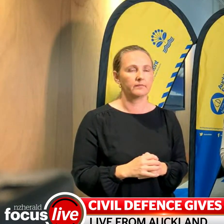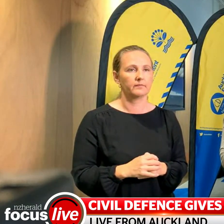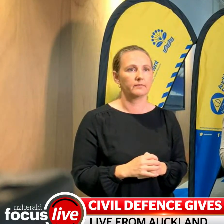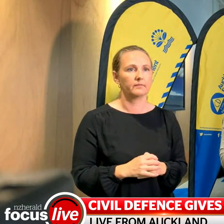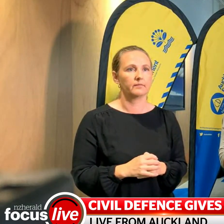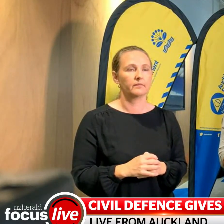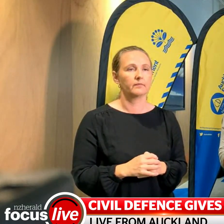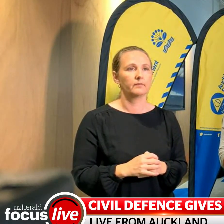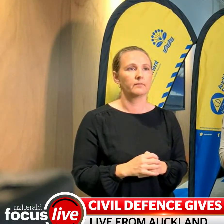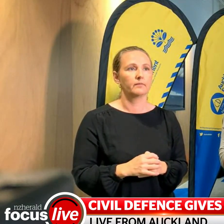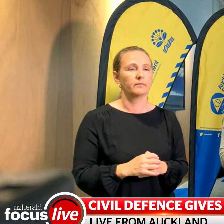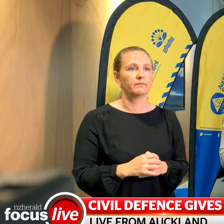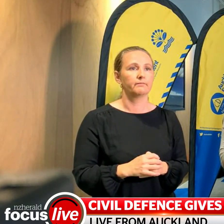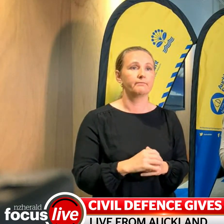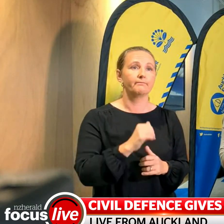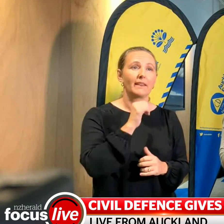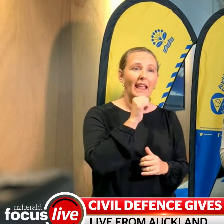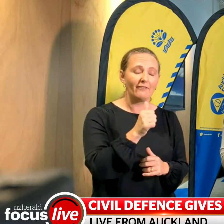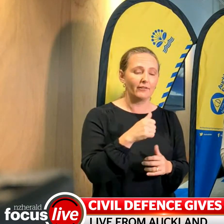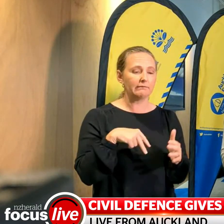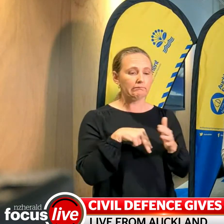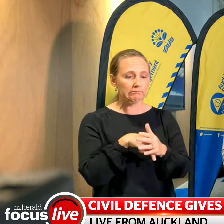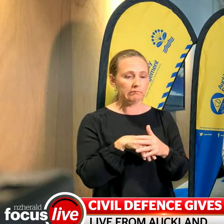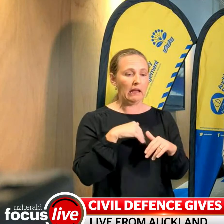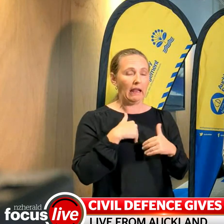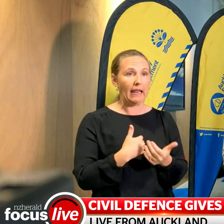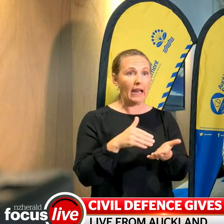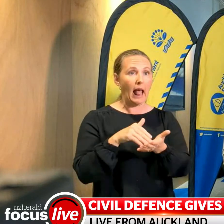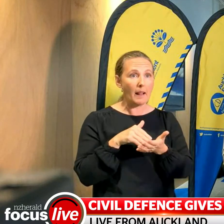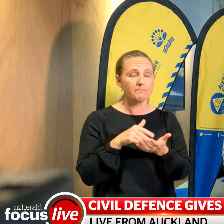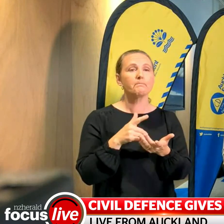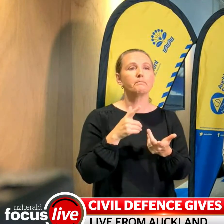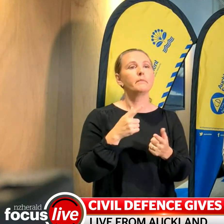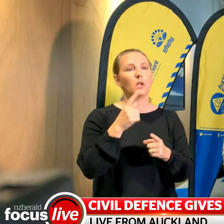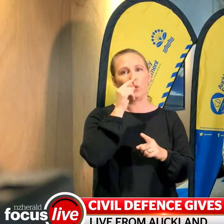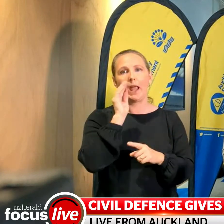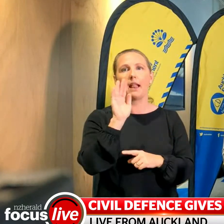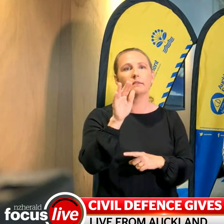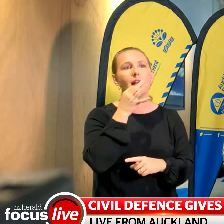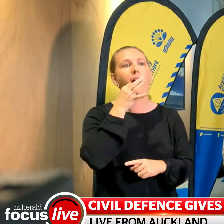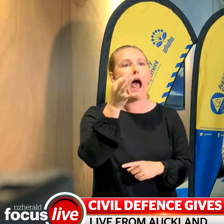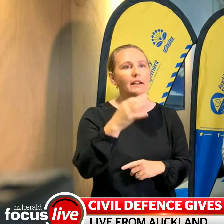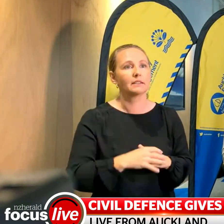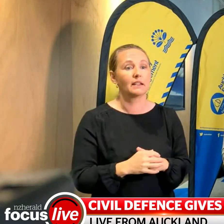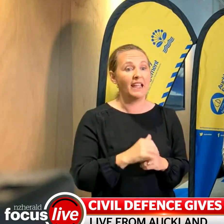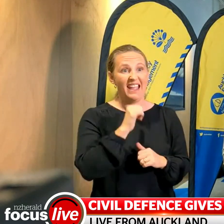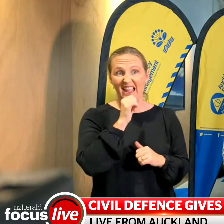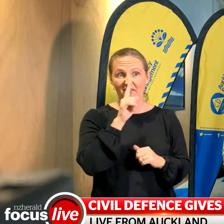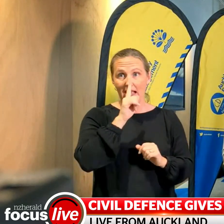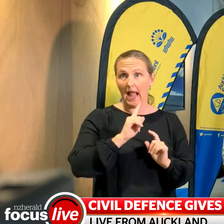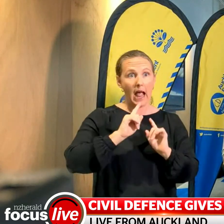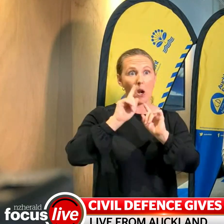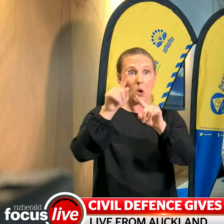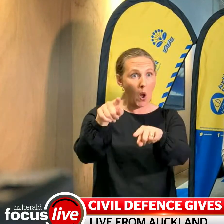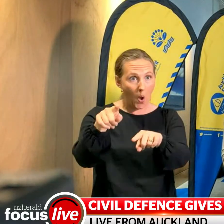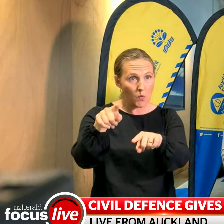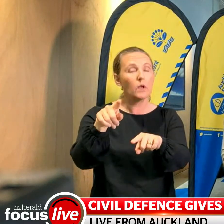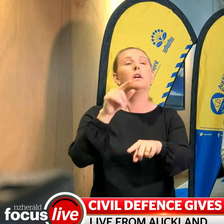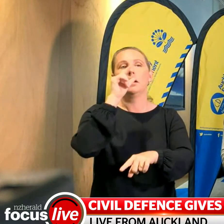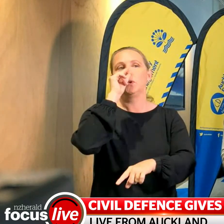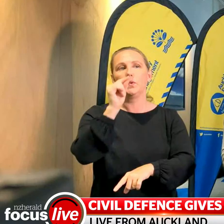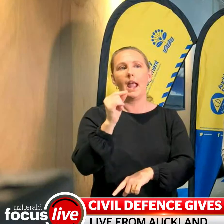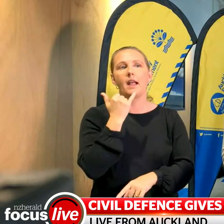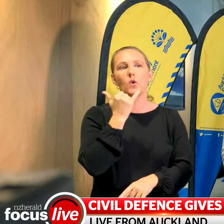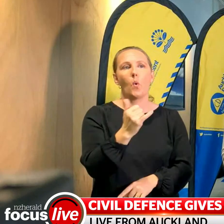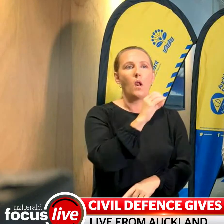Again, if you do need help, make sure you reach out. If you're not able to get to one of those centres and you do need help, then you can call us on